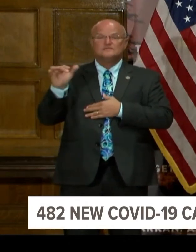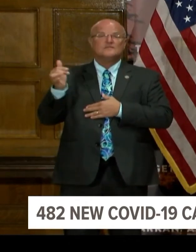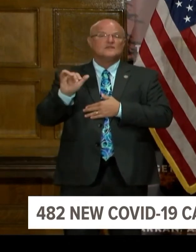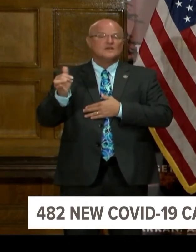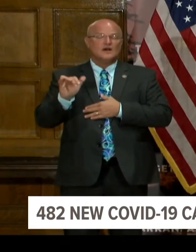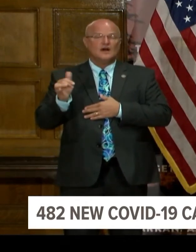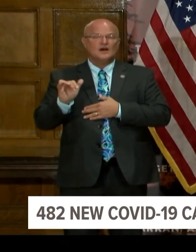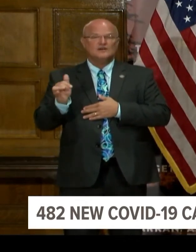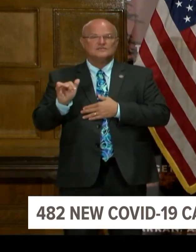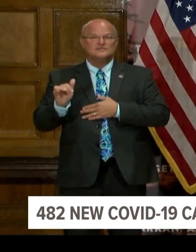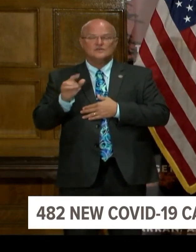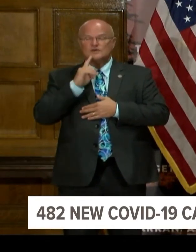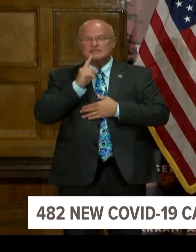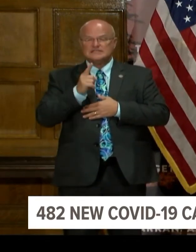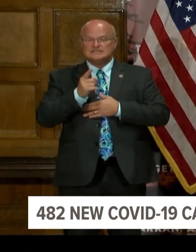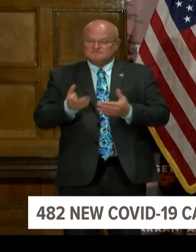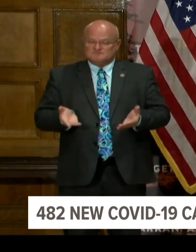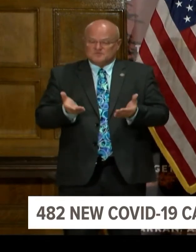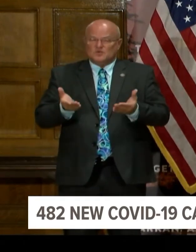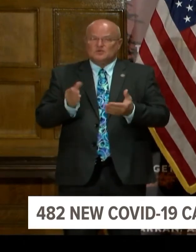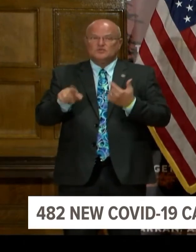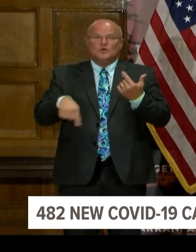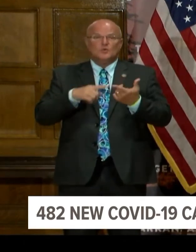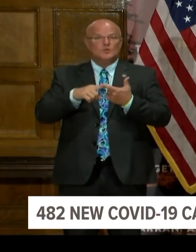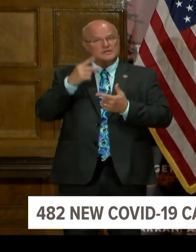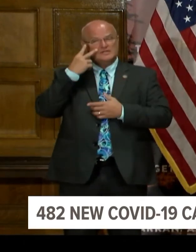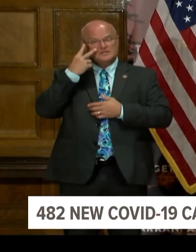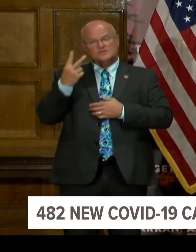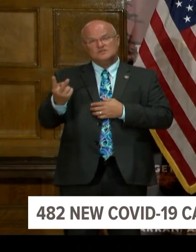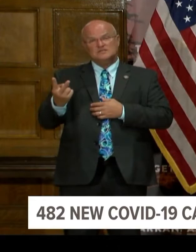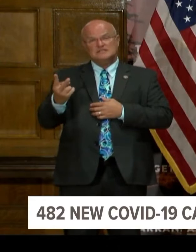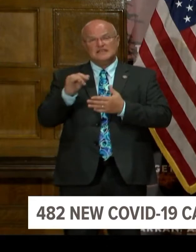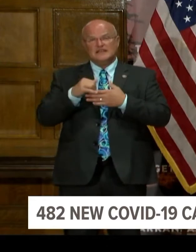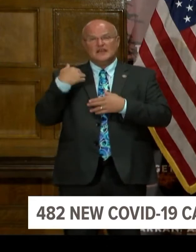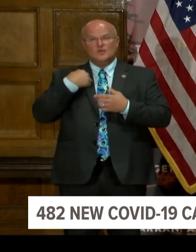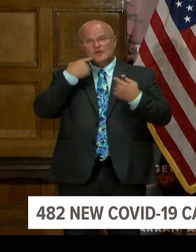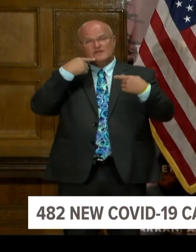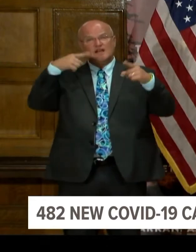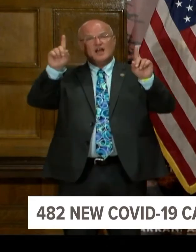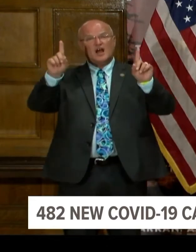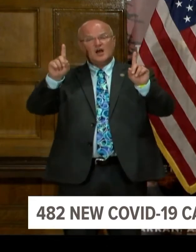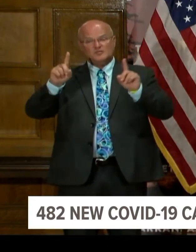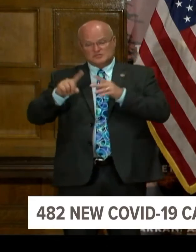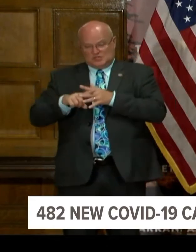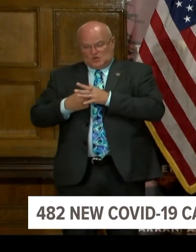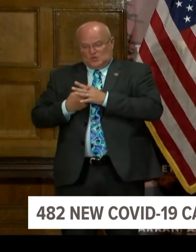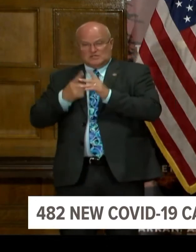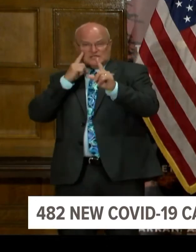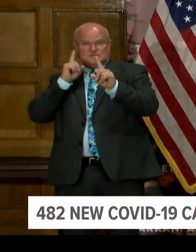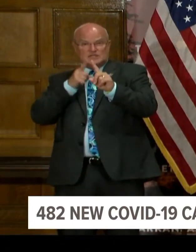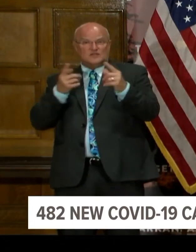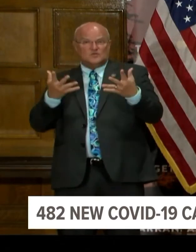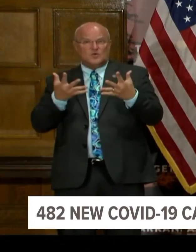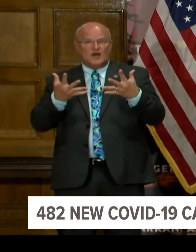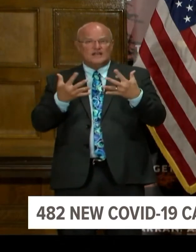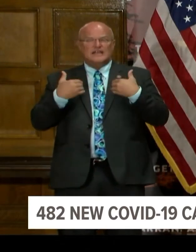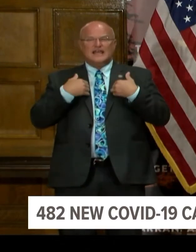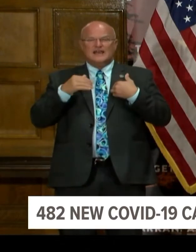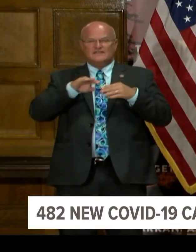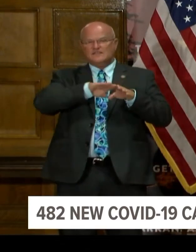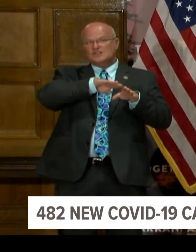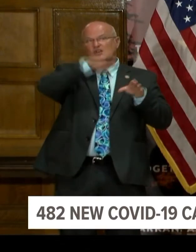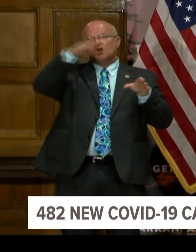also is encouraging whenever you see that we've accomplished our original objectives, which is to flatten the